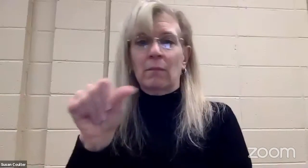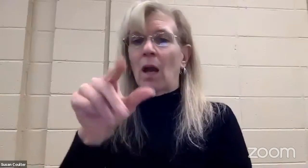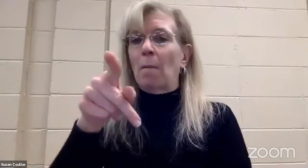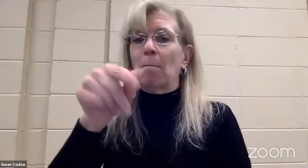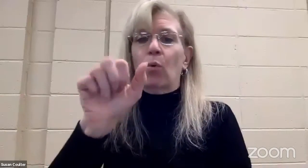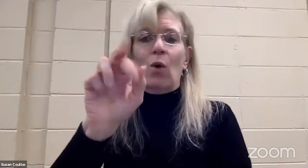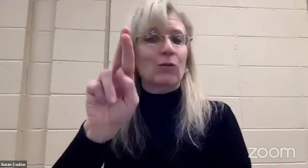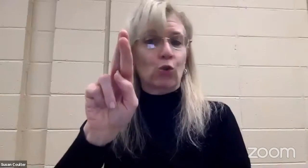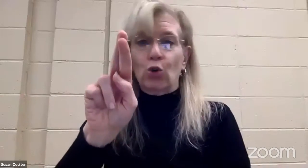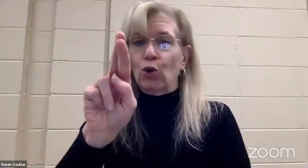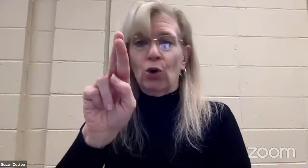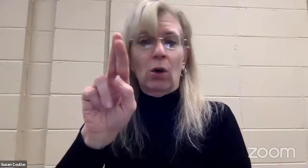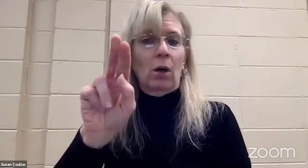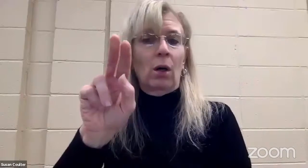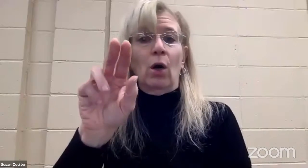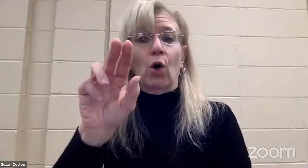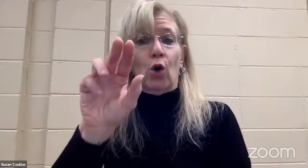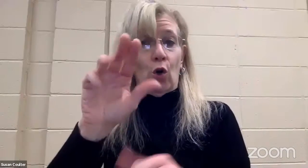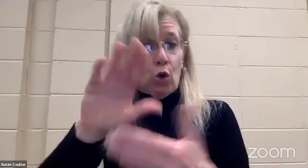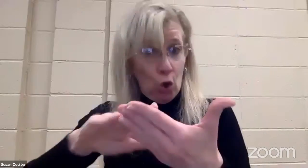mostly pressure